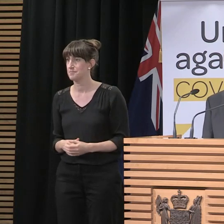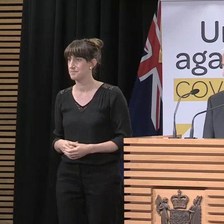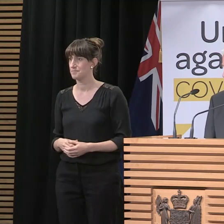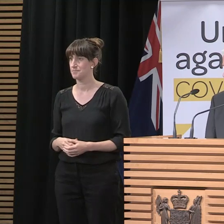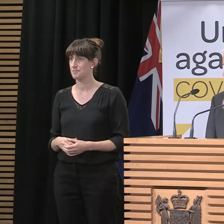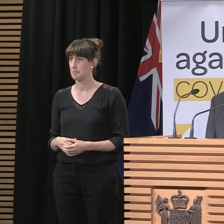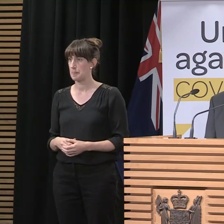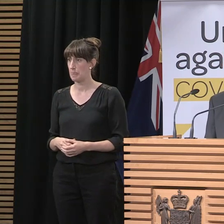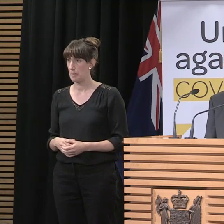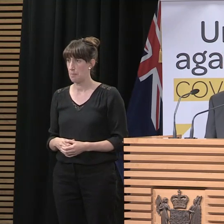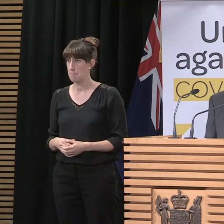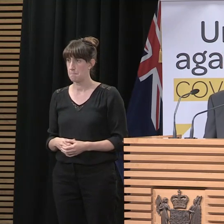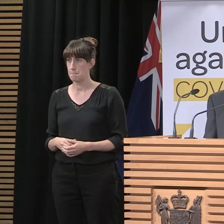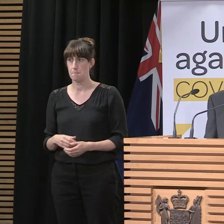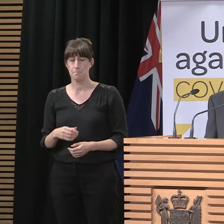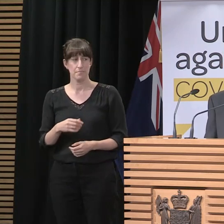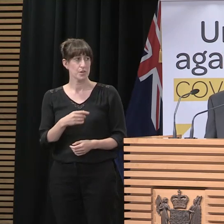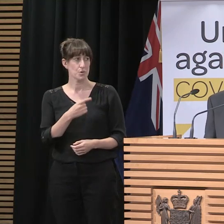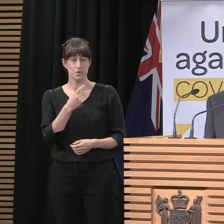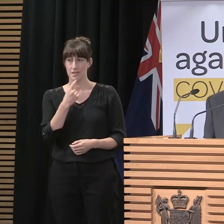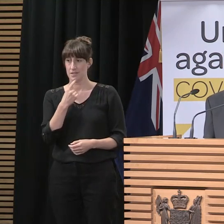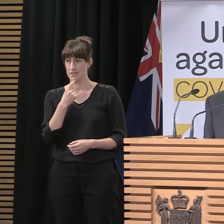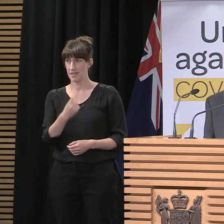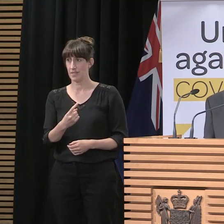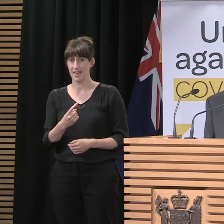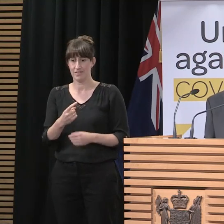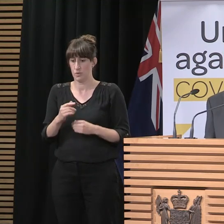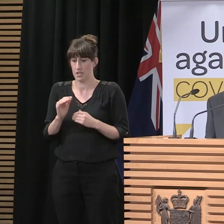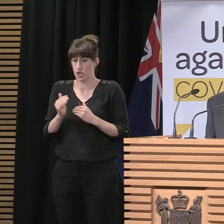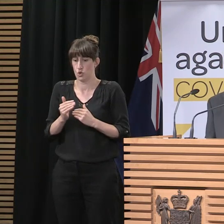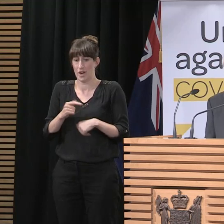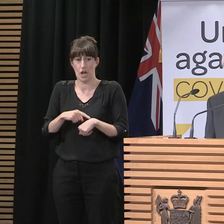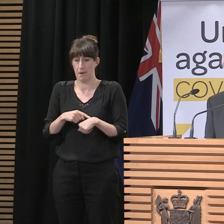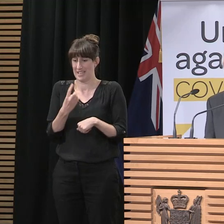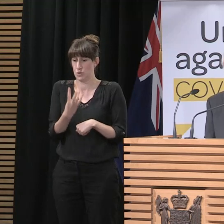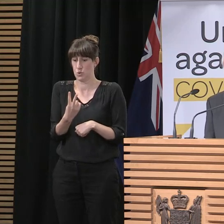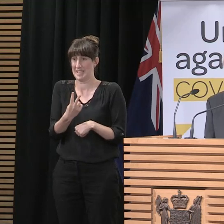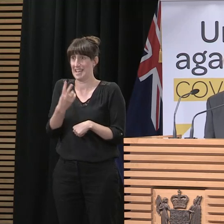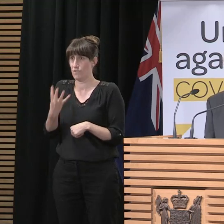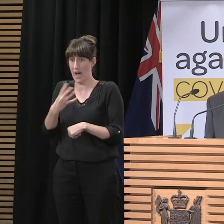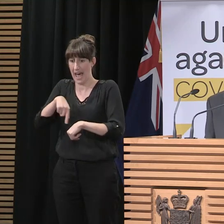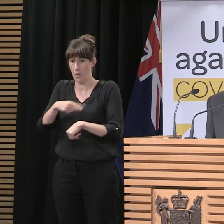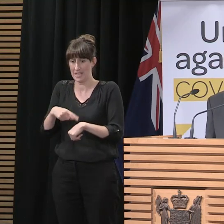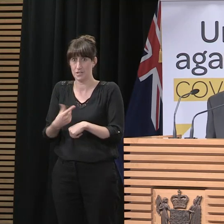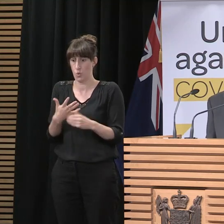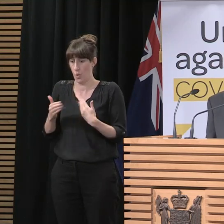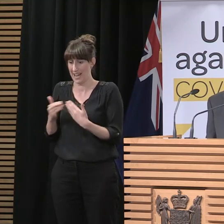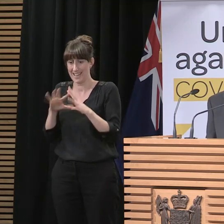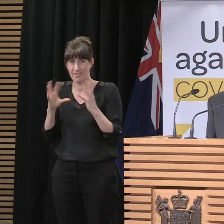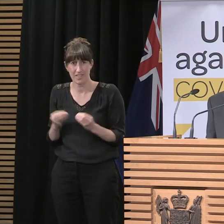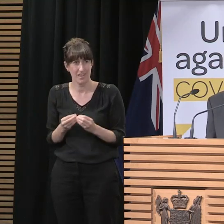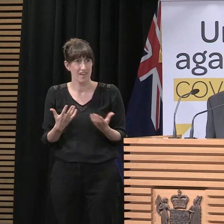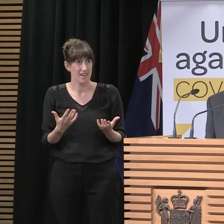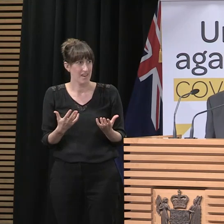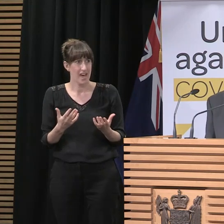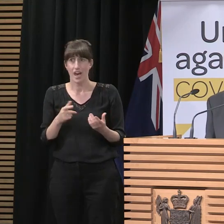Window, and you alluded to it in your opening statements that people can't people overseas. Are there any arrangements to help put on